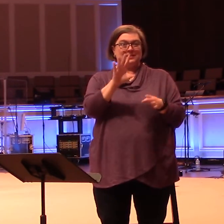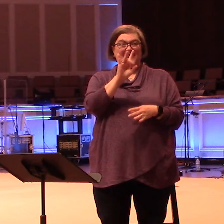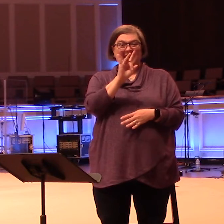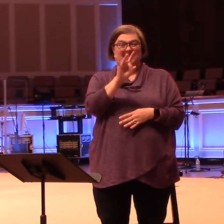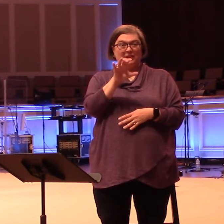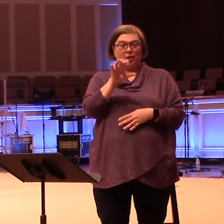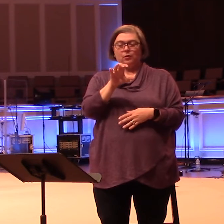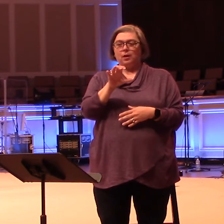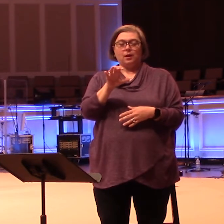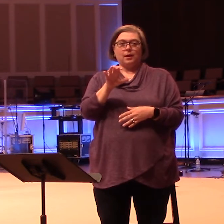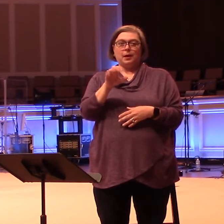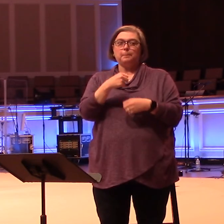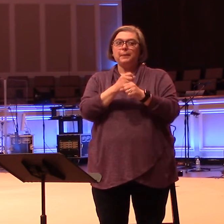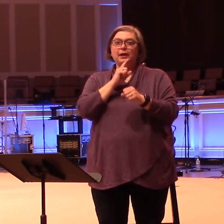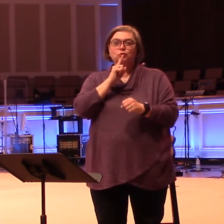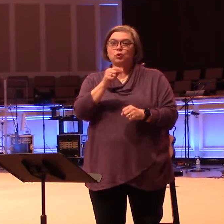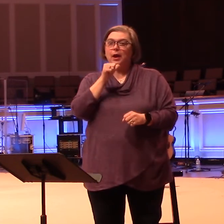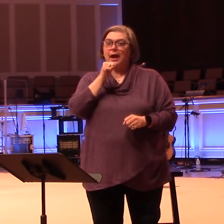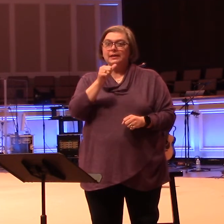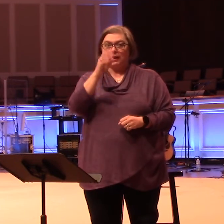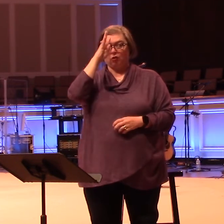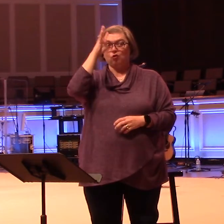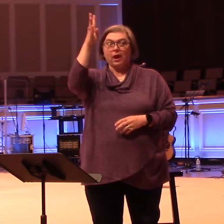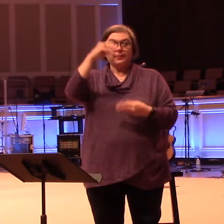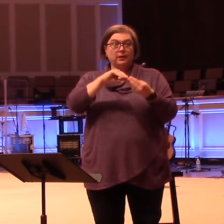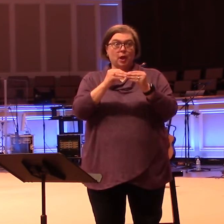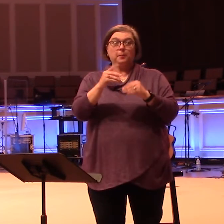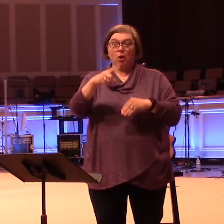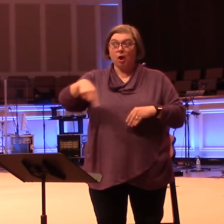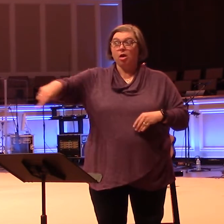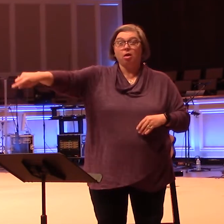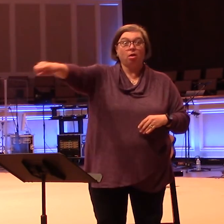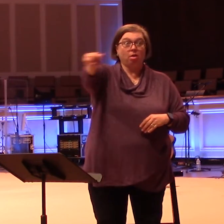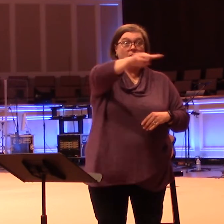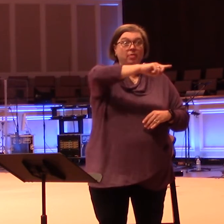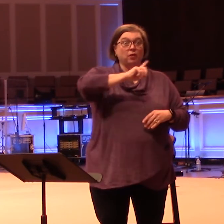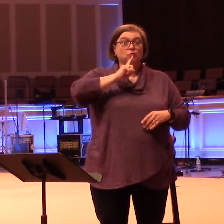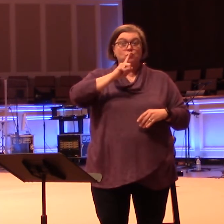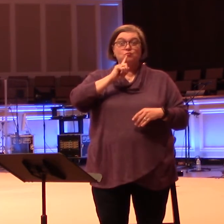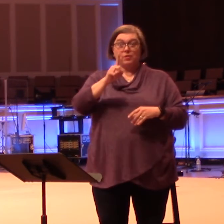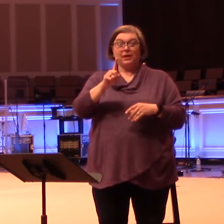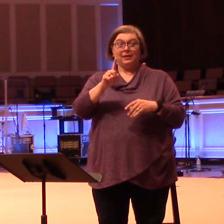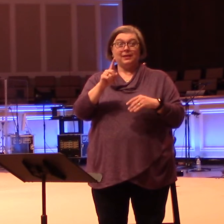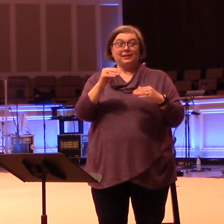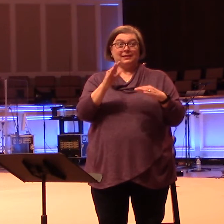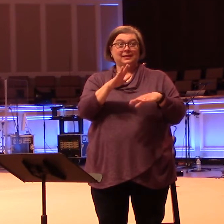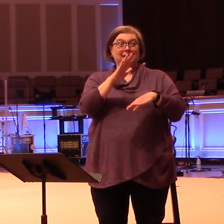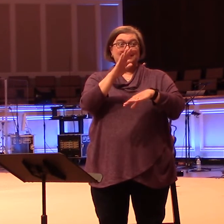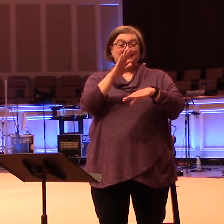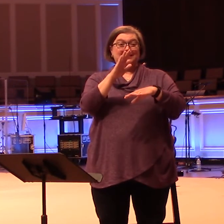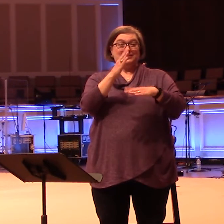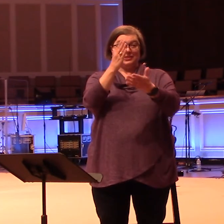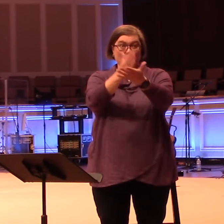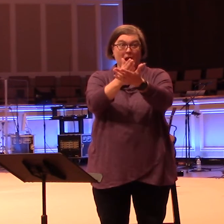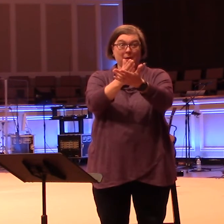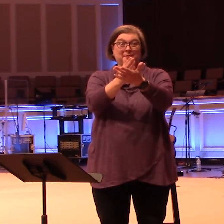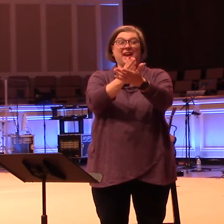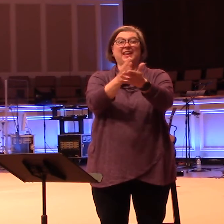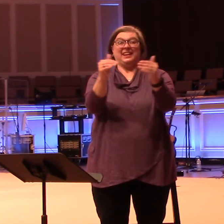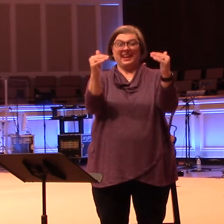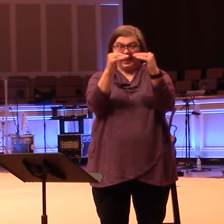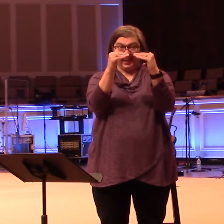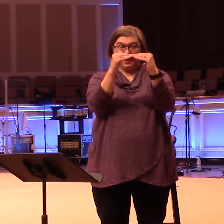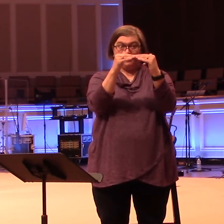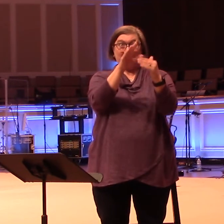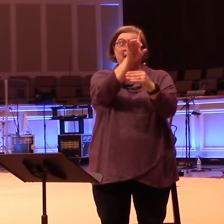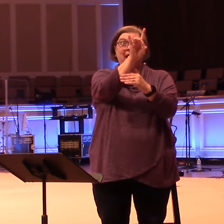sure they know I did not make that number up, that it actually did land on an even 1,900 boxes. So we wanted